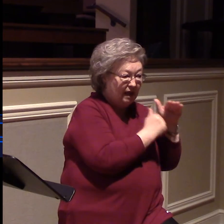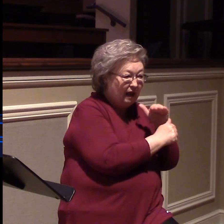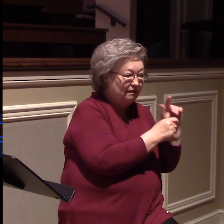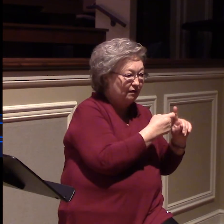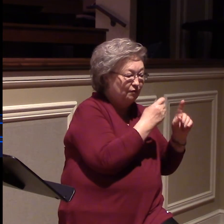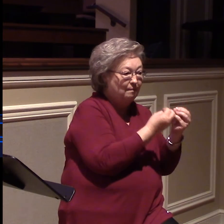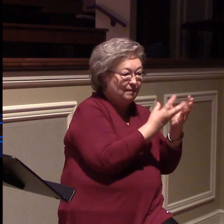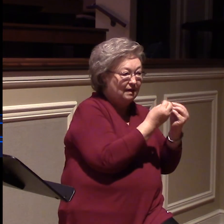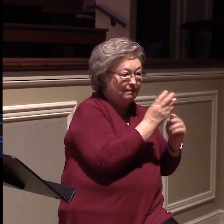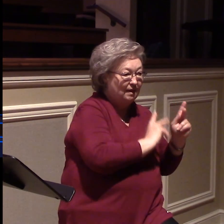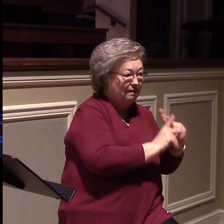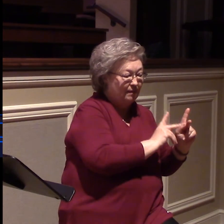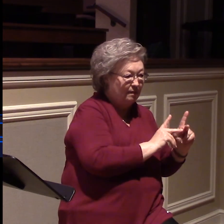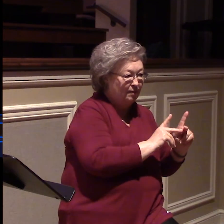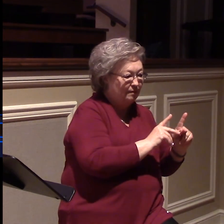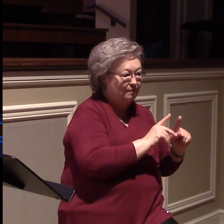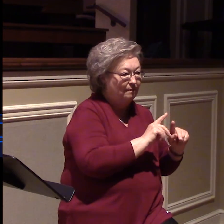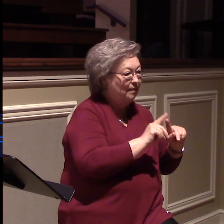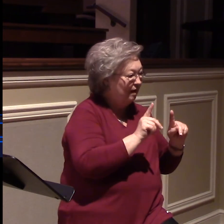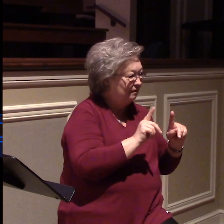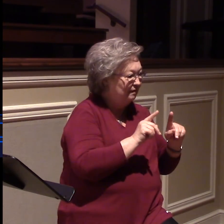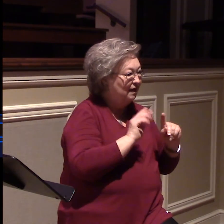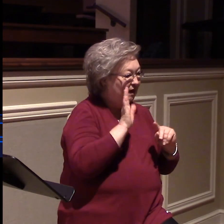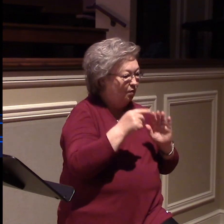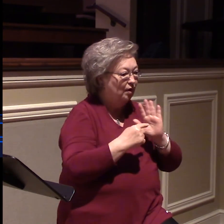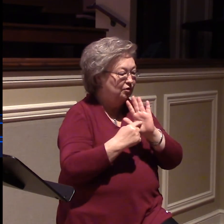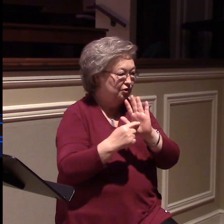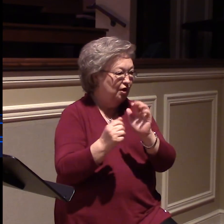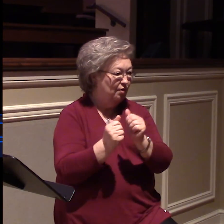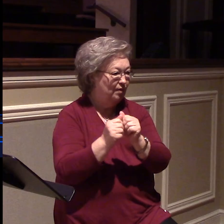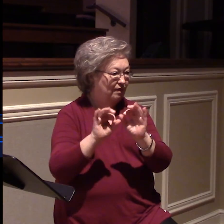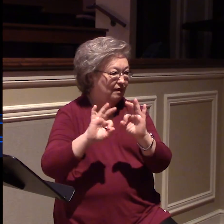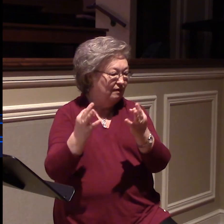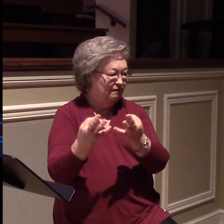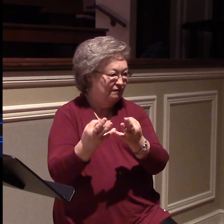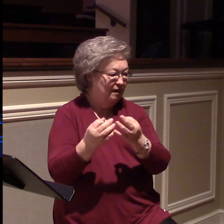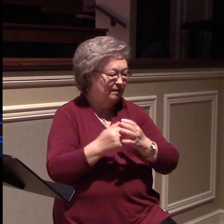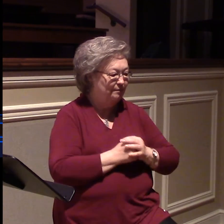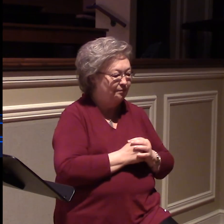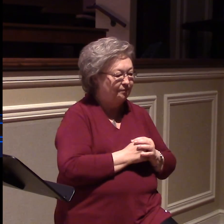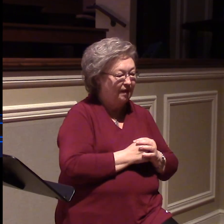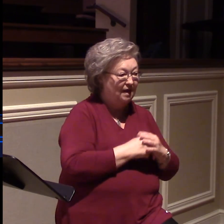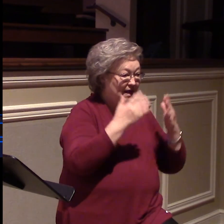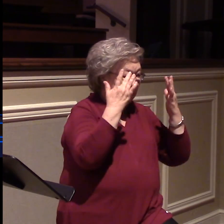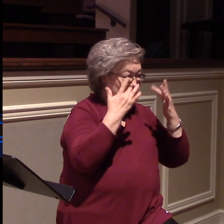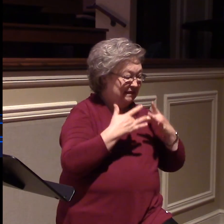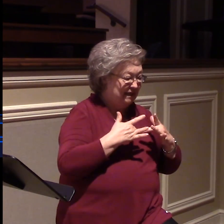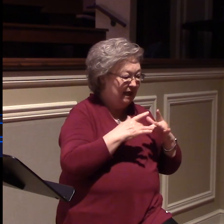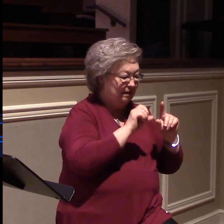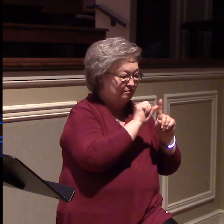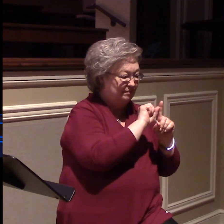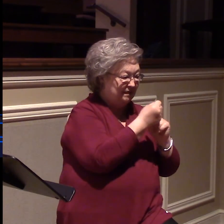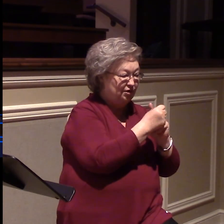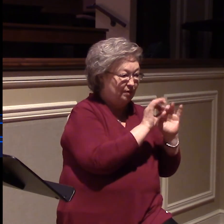So one of the saddest features of the testimony of the Old Testament is the failure of one generation